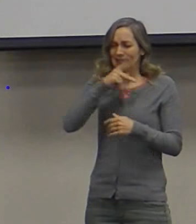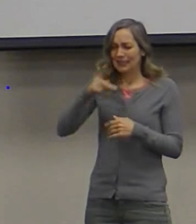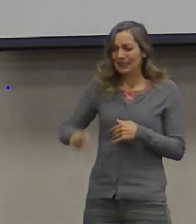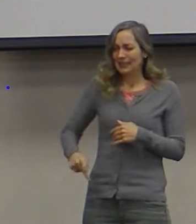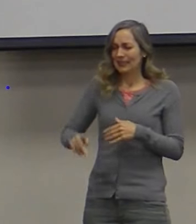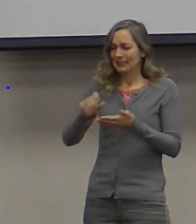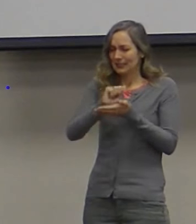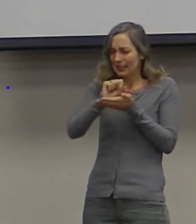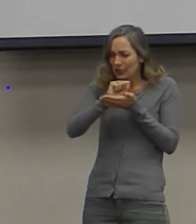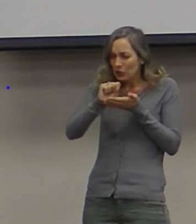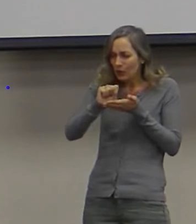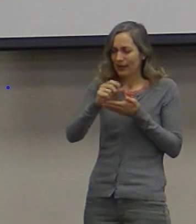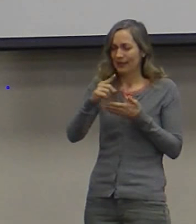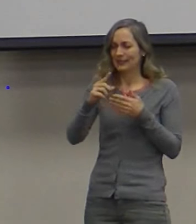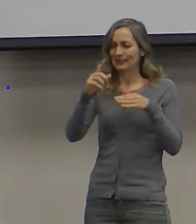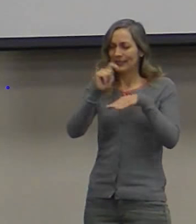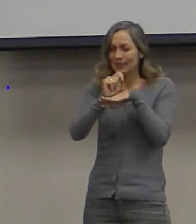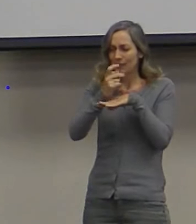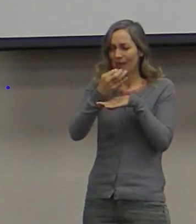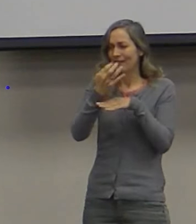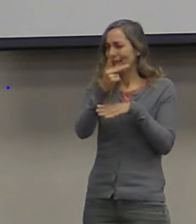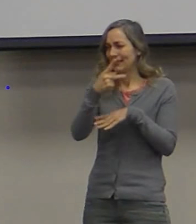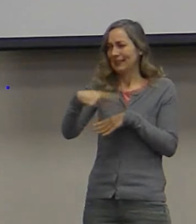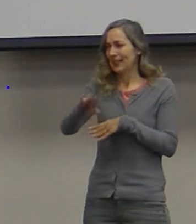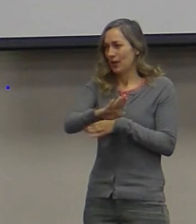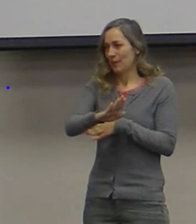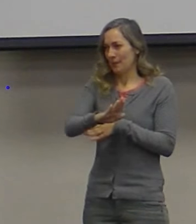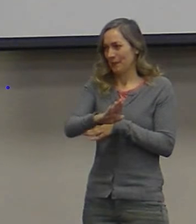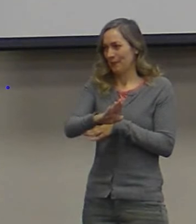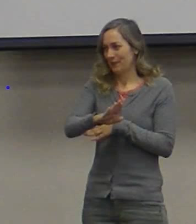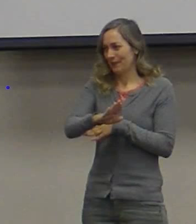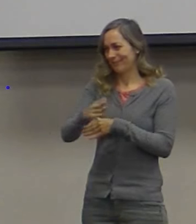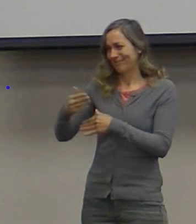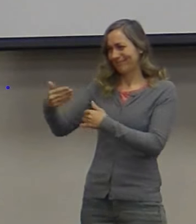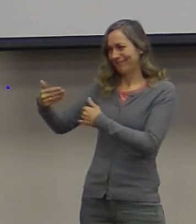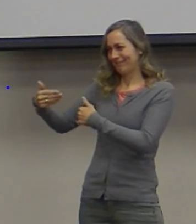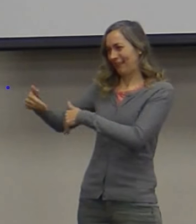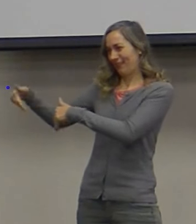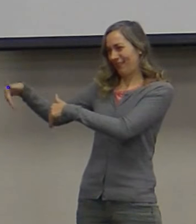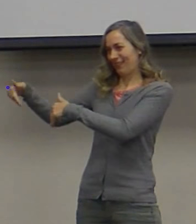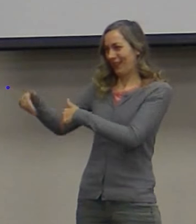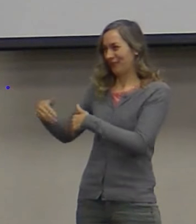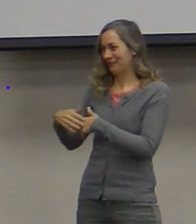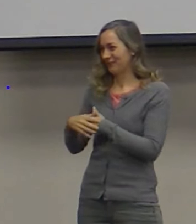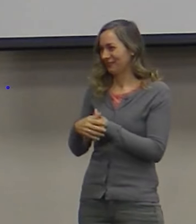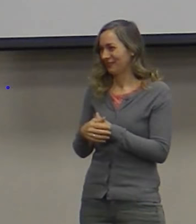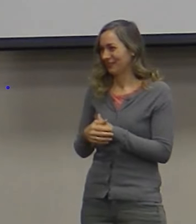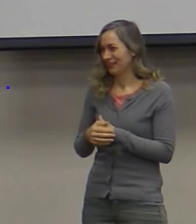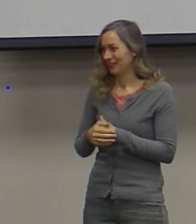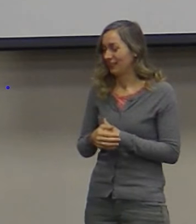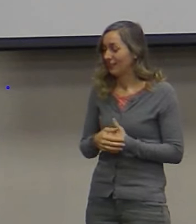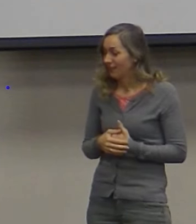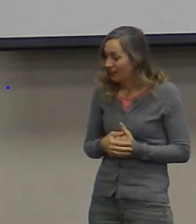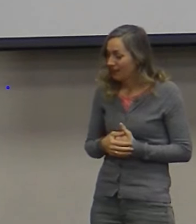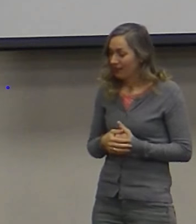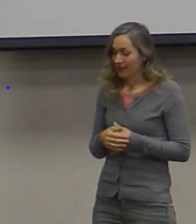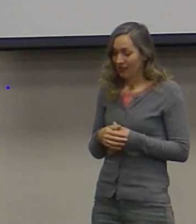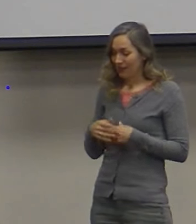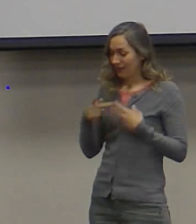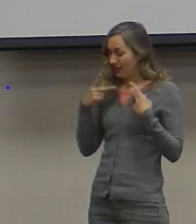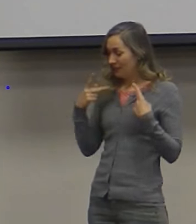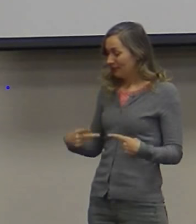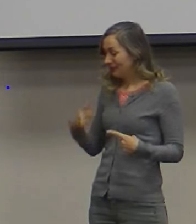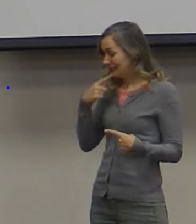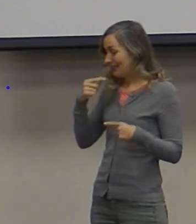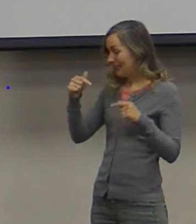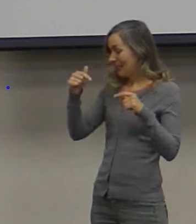temple of the kingdom." We can pick out a few things that are wrong with what he tells Amos. First of all, that it's the king's